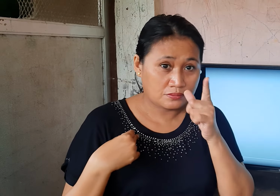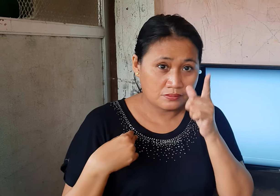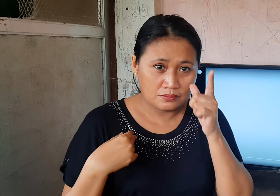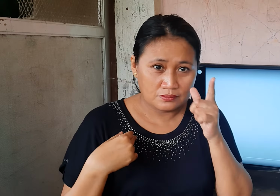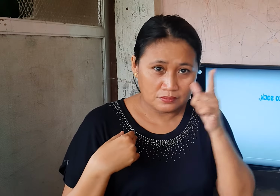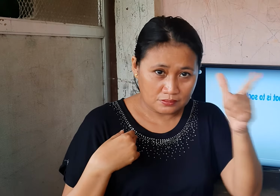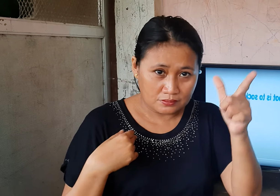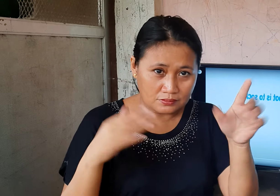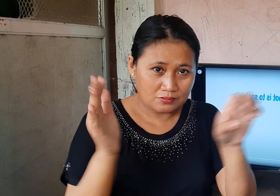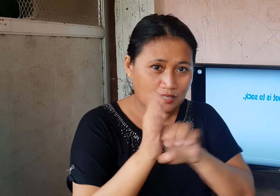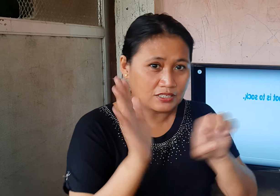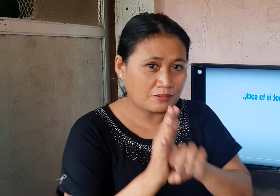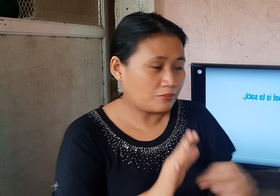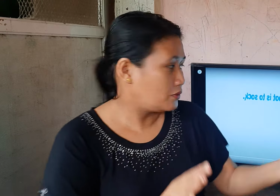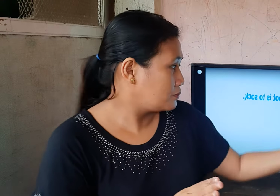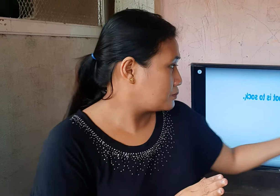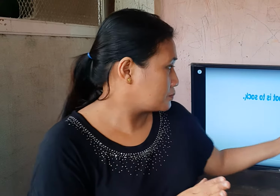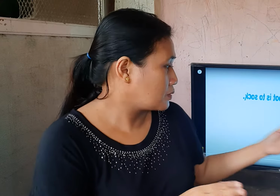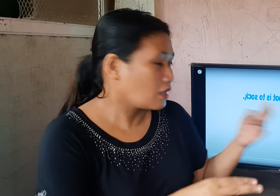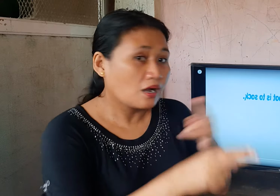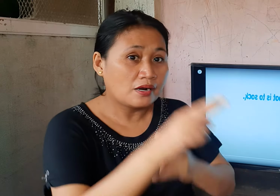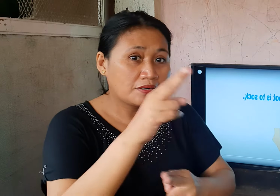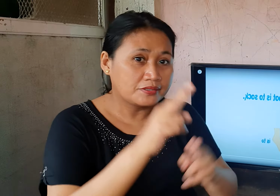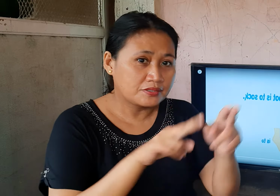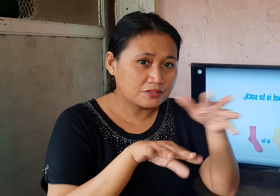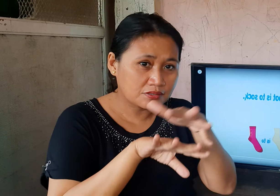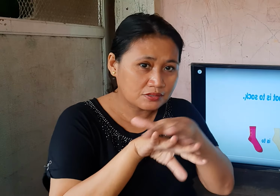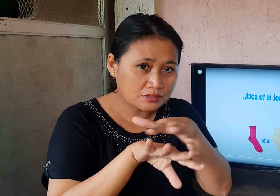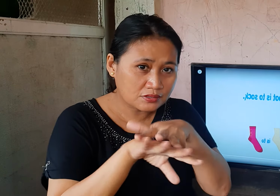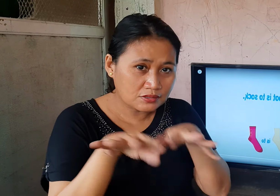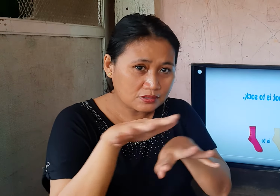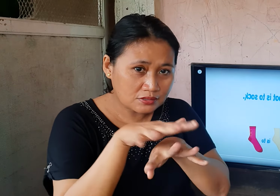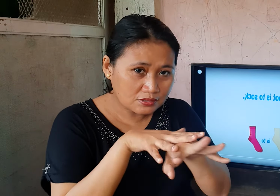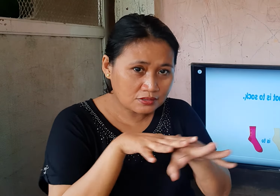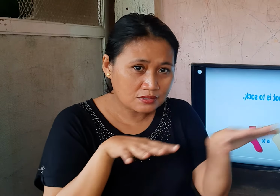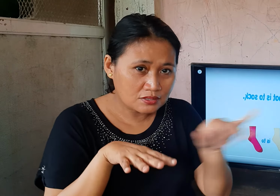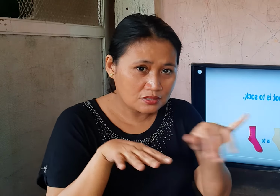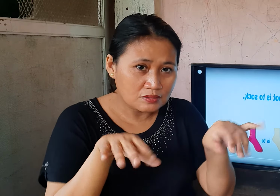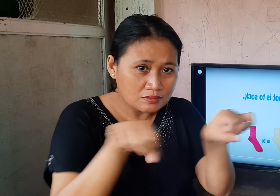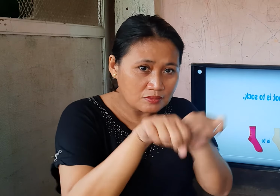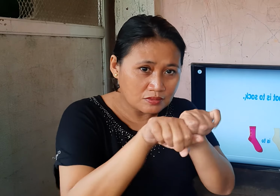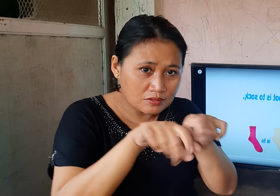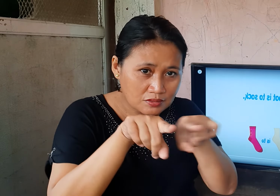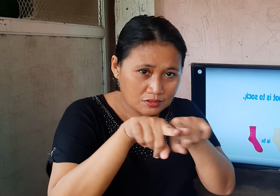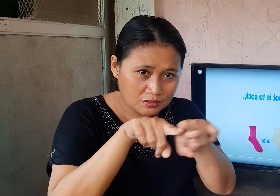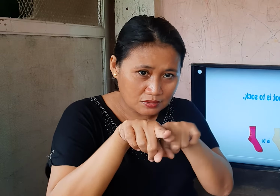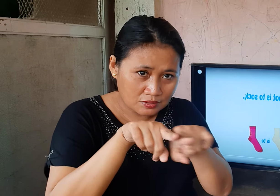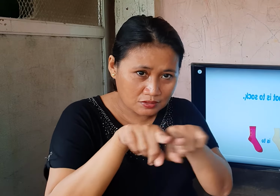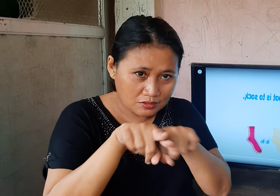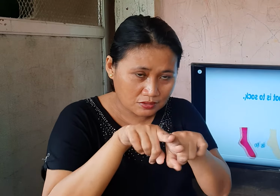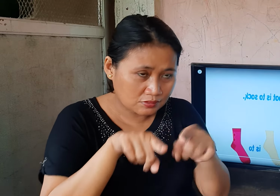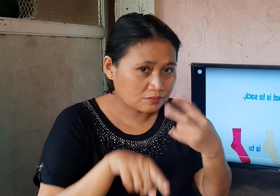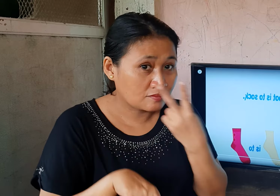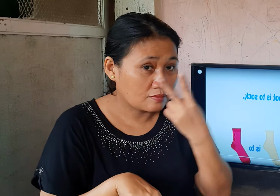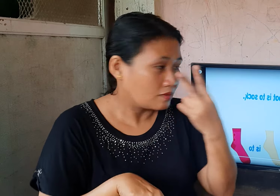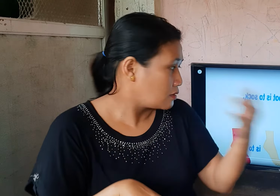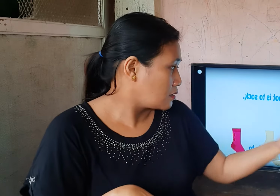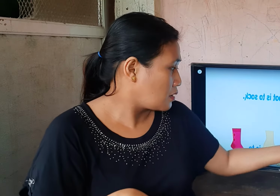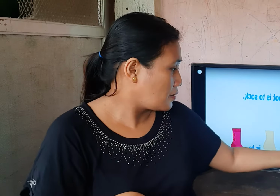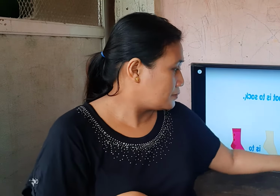analogy. Hand is to glove as foot is to sock. Huh? Okay, let's look closer. Let's try saying it like